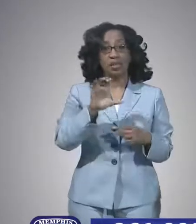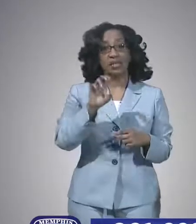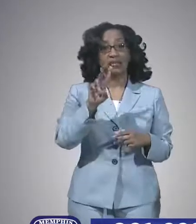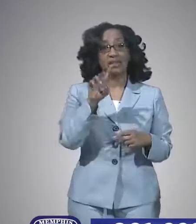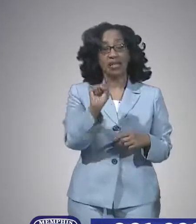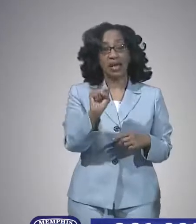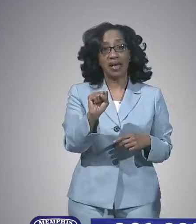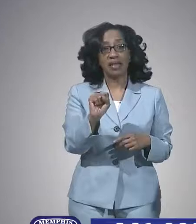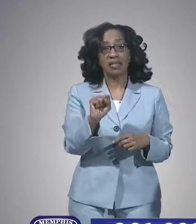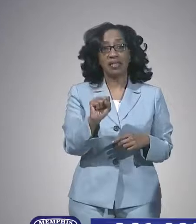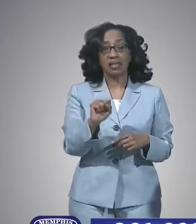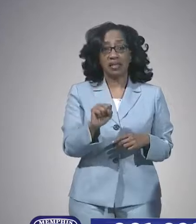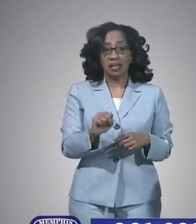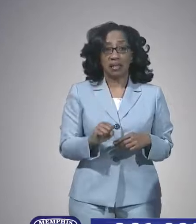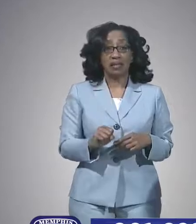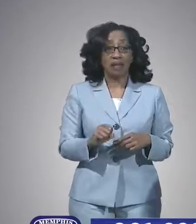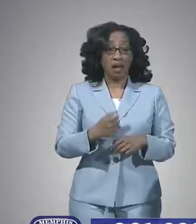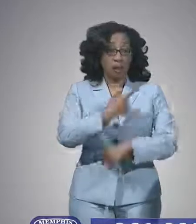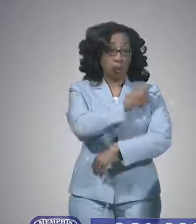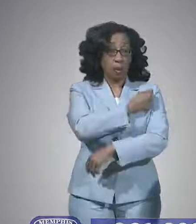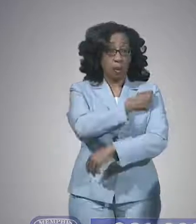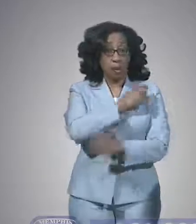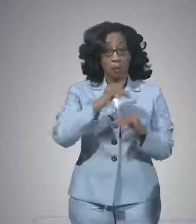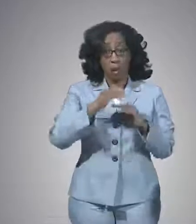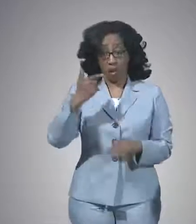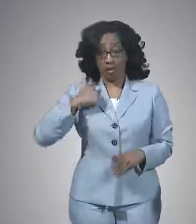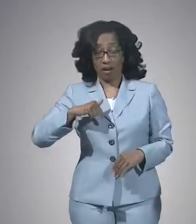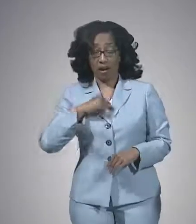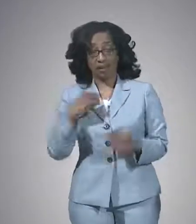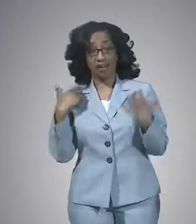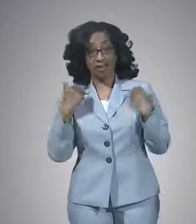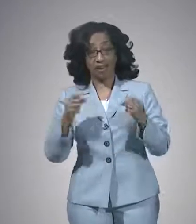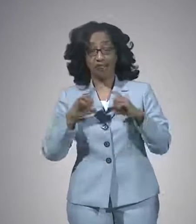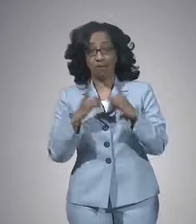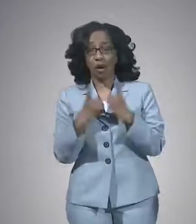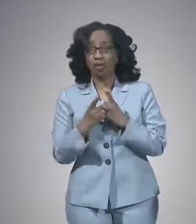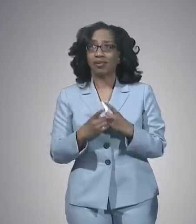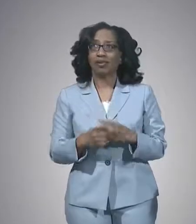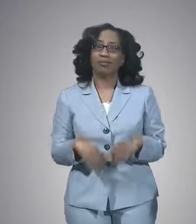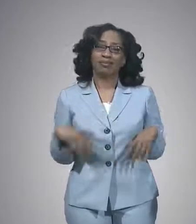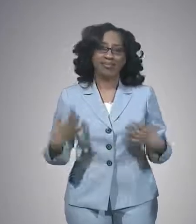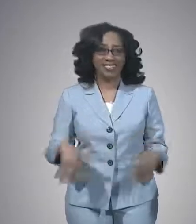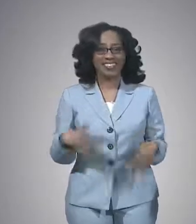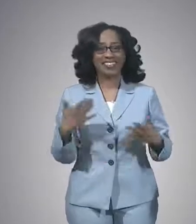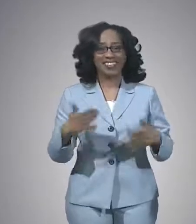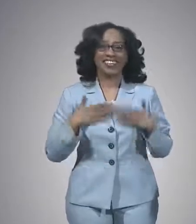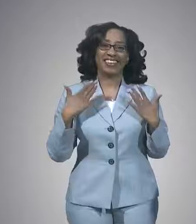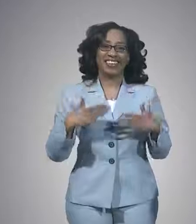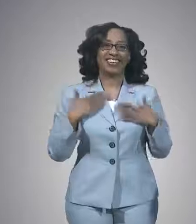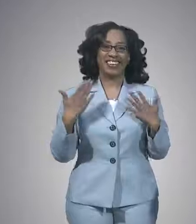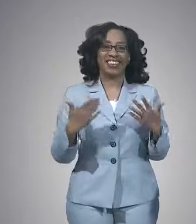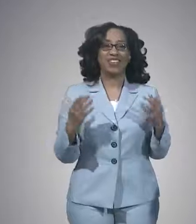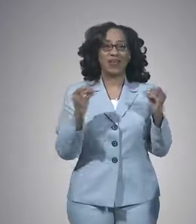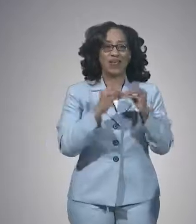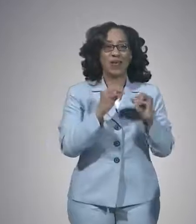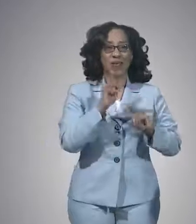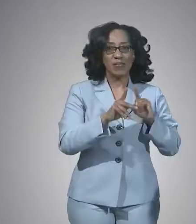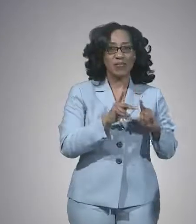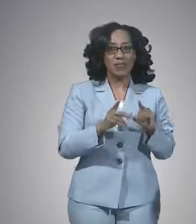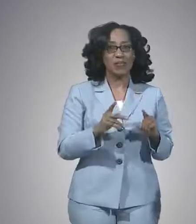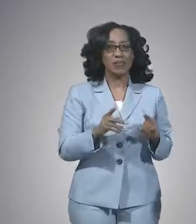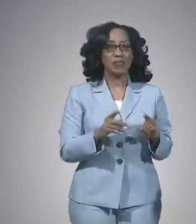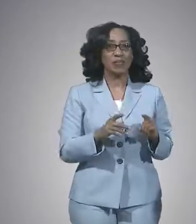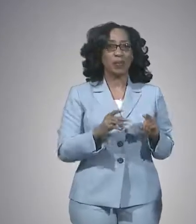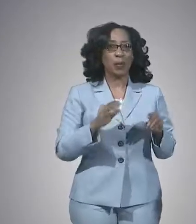have vaccinated even more kids than we have now. So we're so happy that we have a good number of providers in the